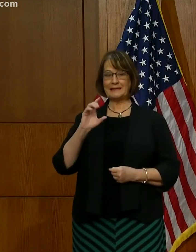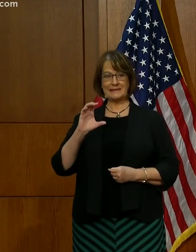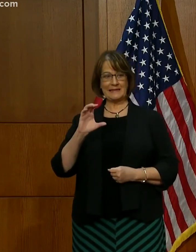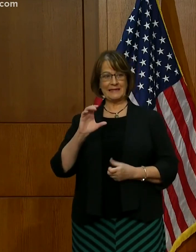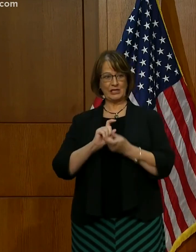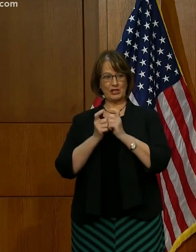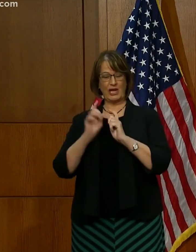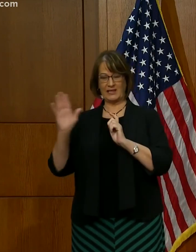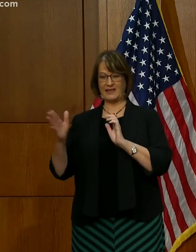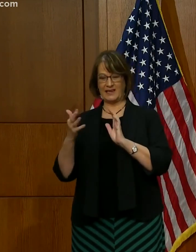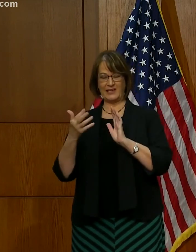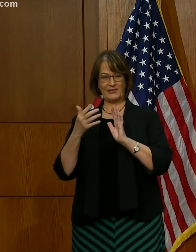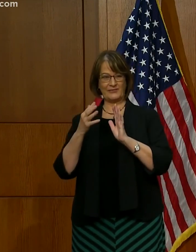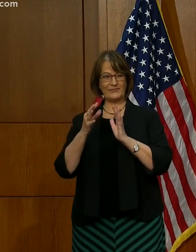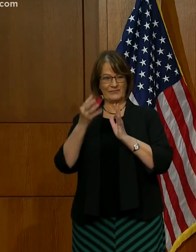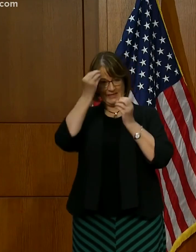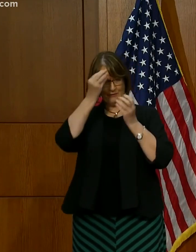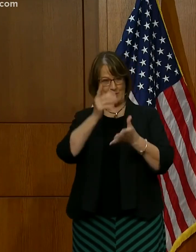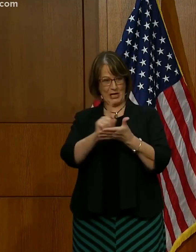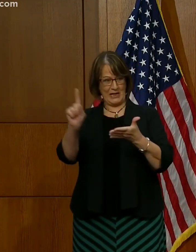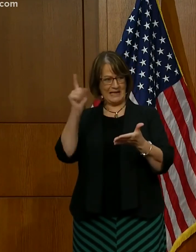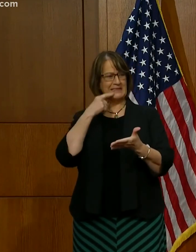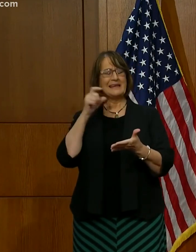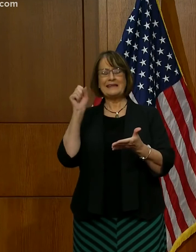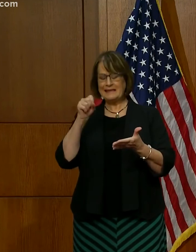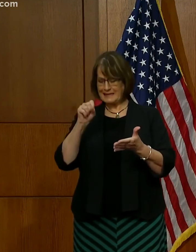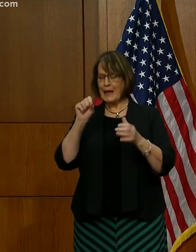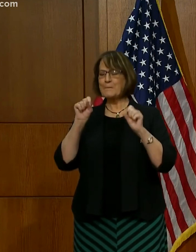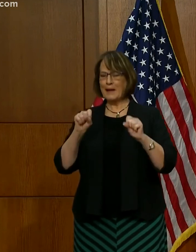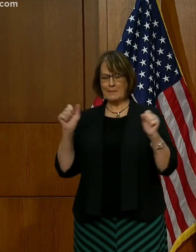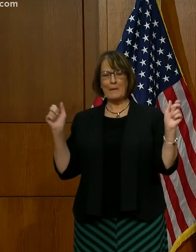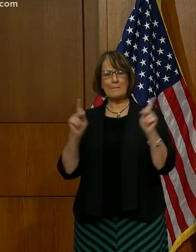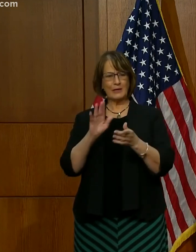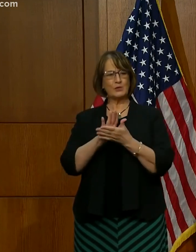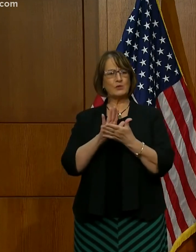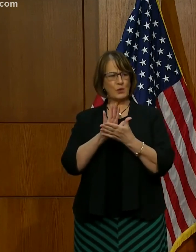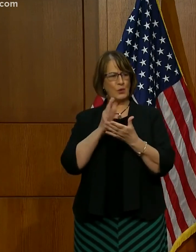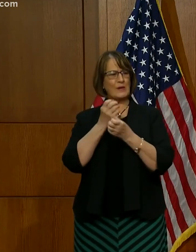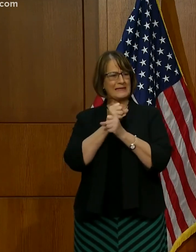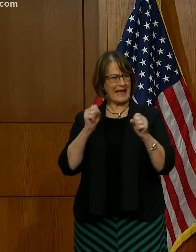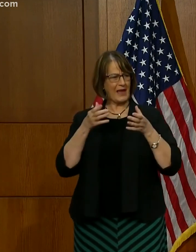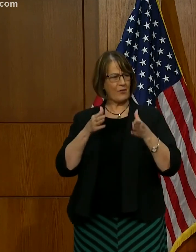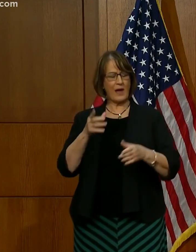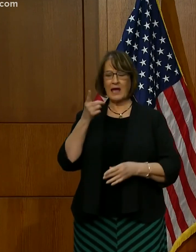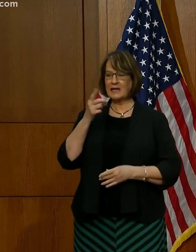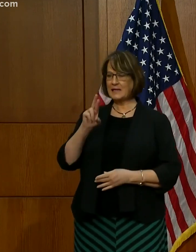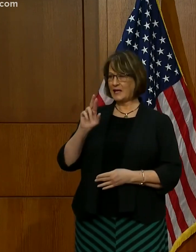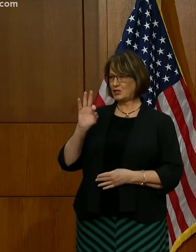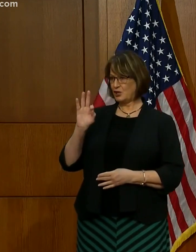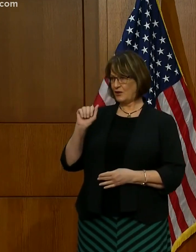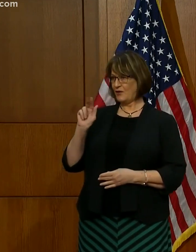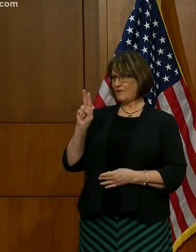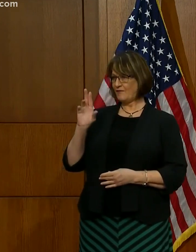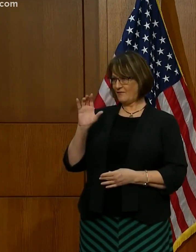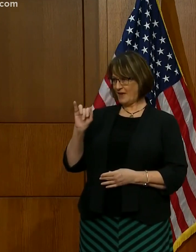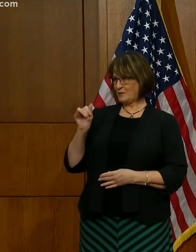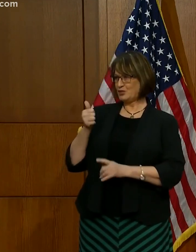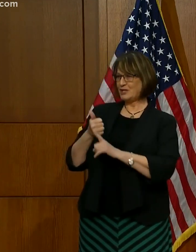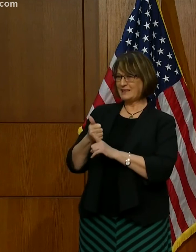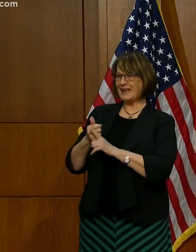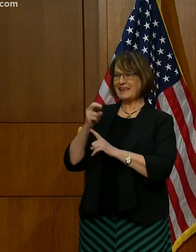week, say it's possible to do this safely. Dr. Fauci has said it's possible to do this safely.